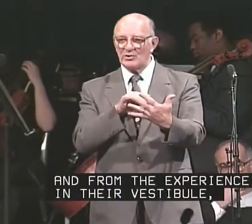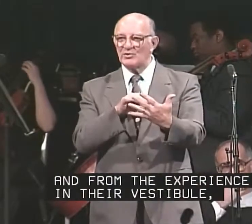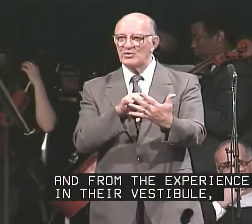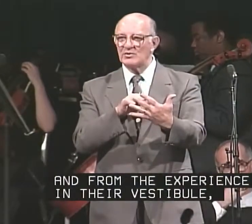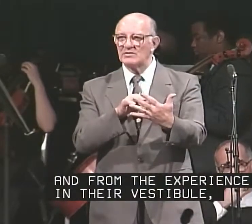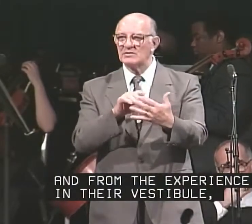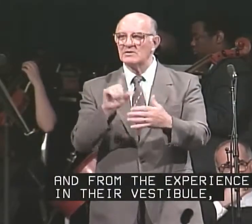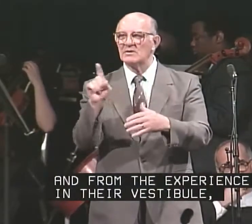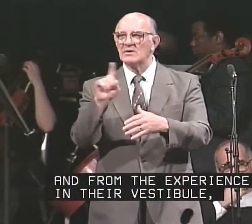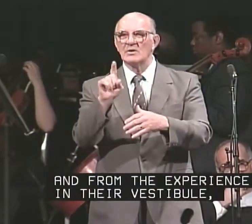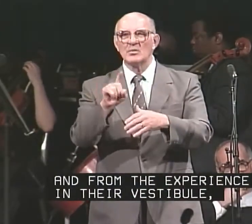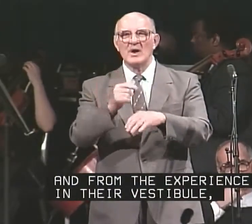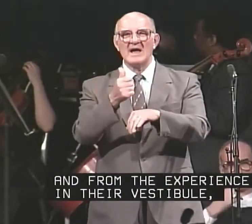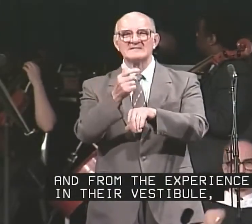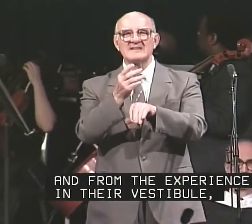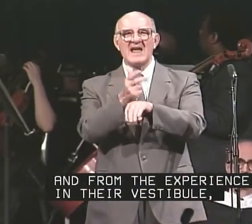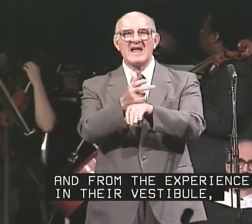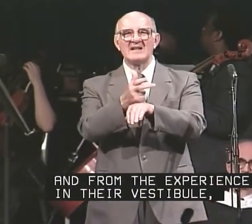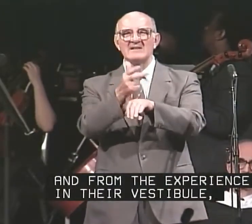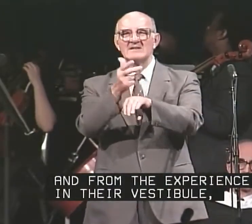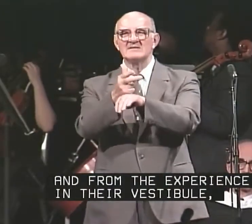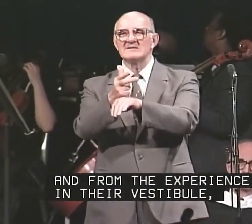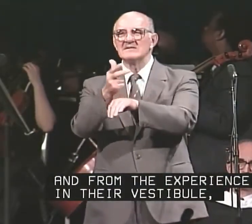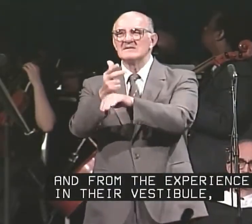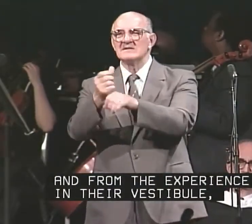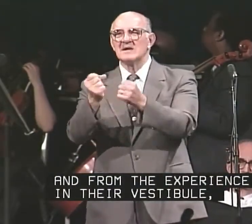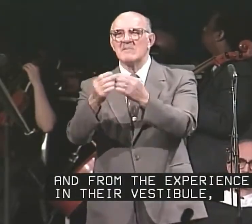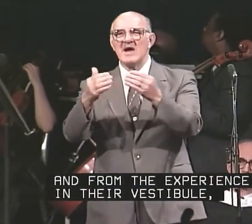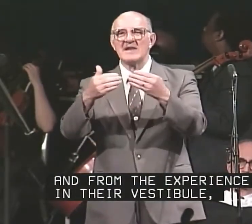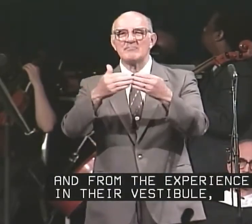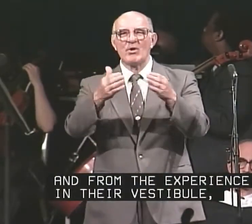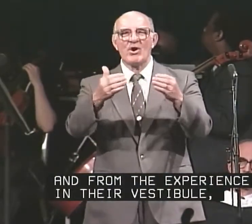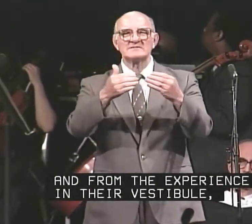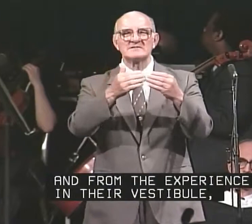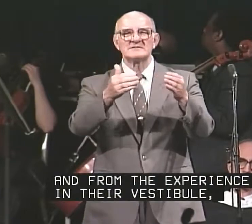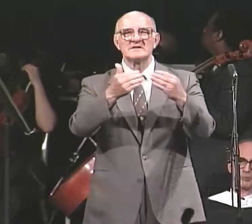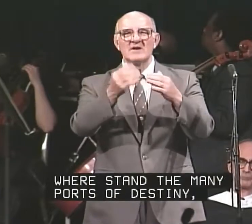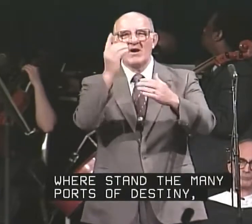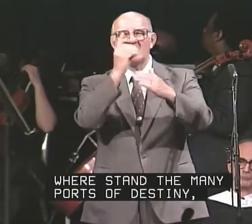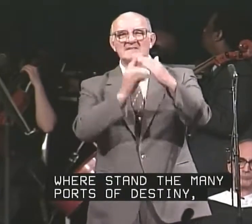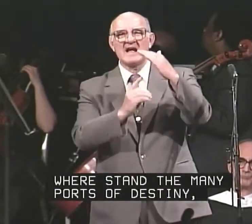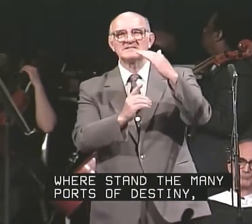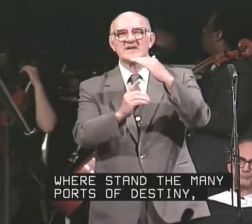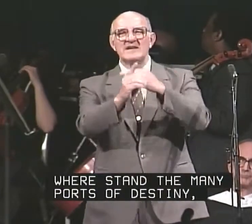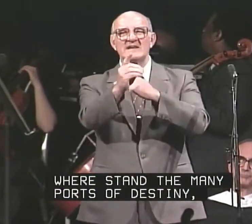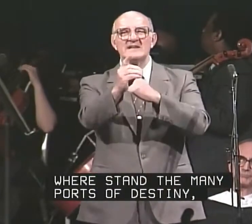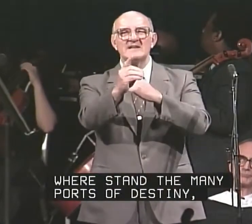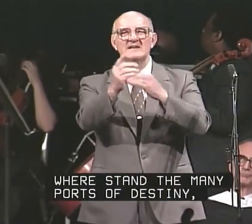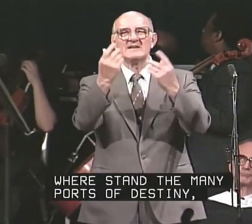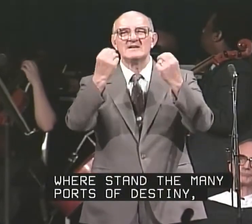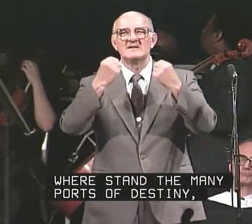vestibule, where stand the many ports of destiny,